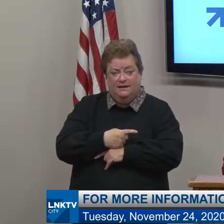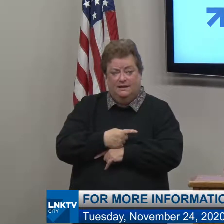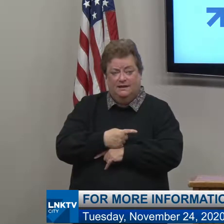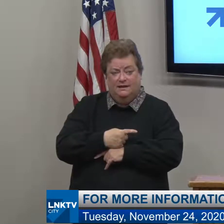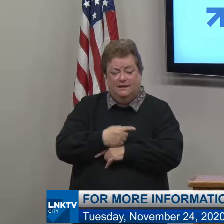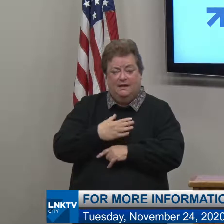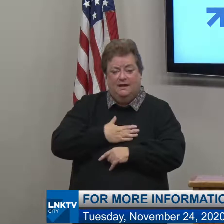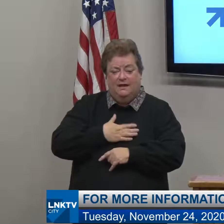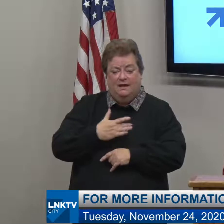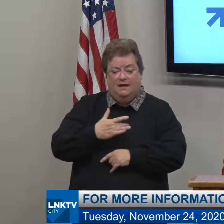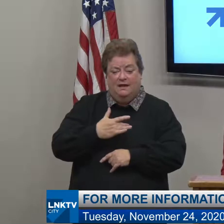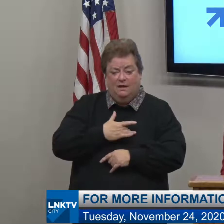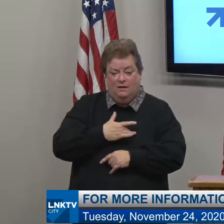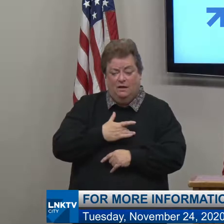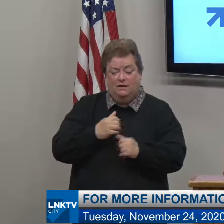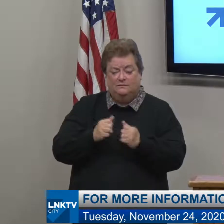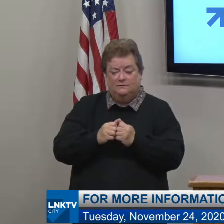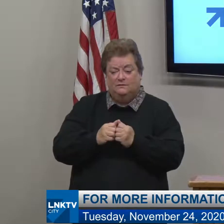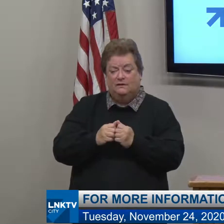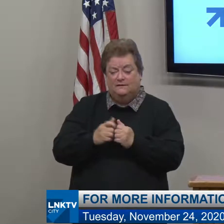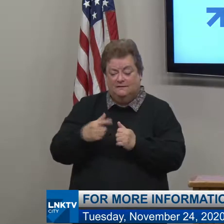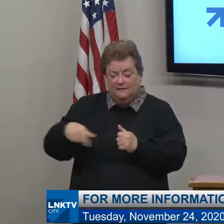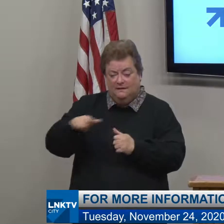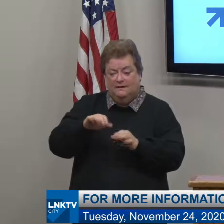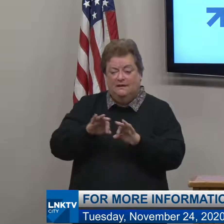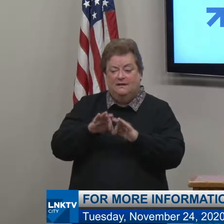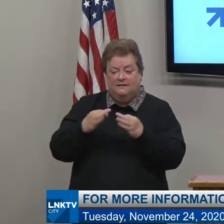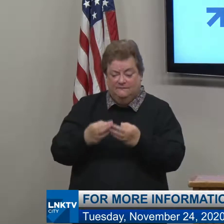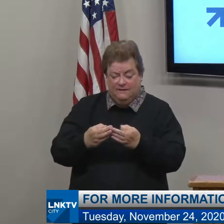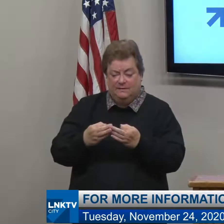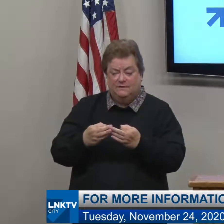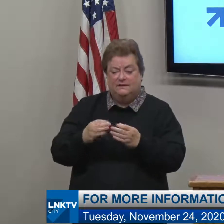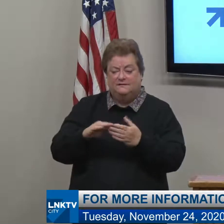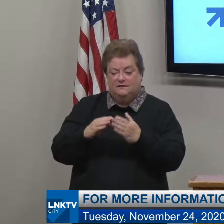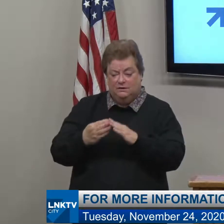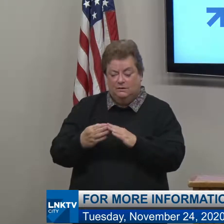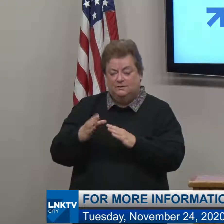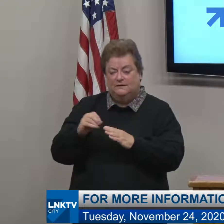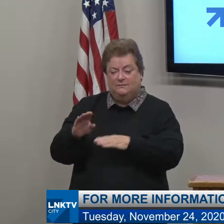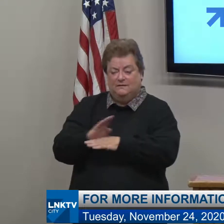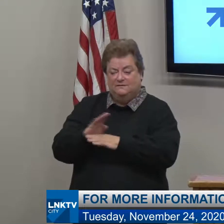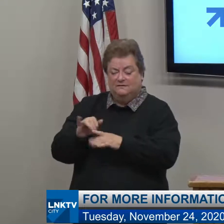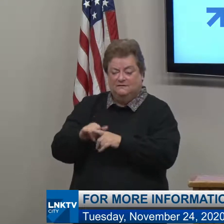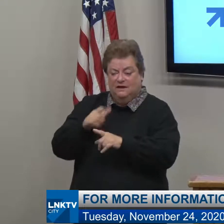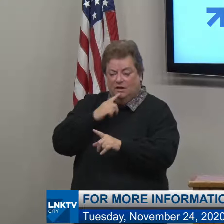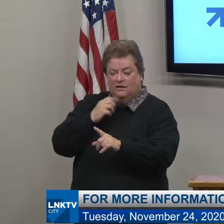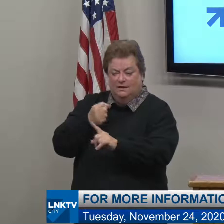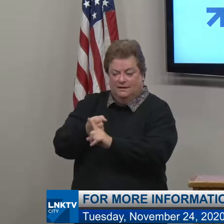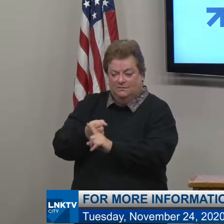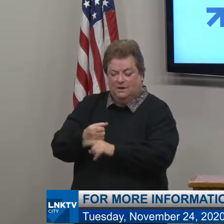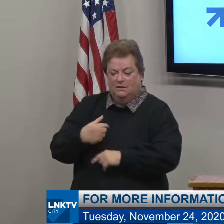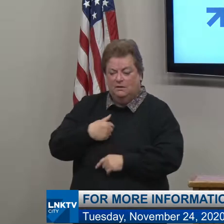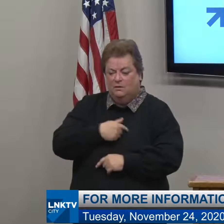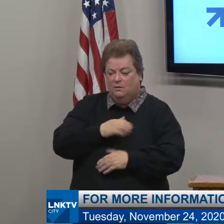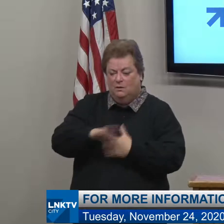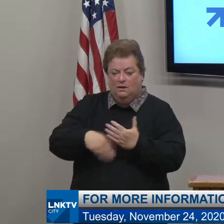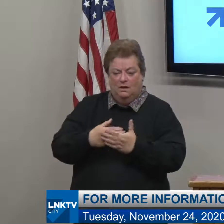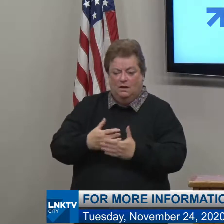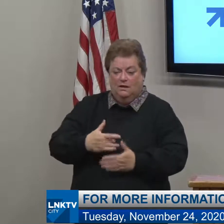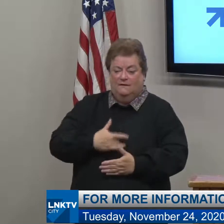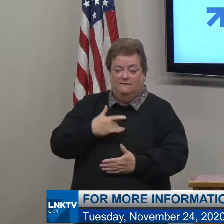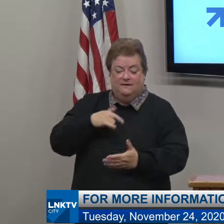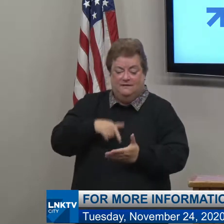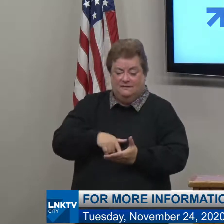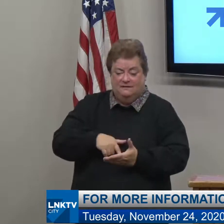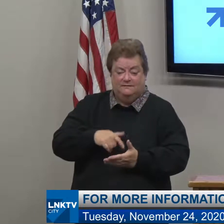Our hearts are with the families in our community and the businesses most affected. We all feel this personally and